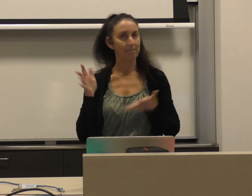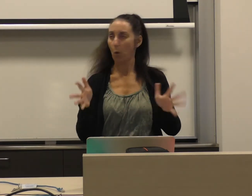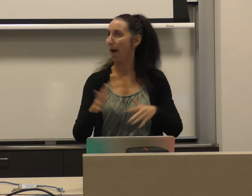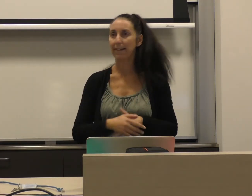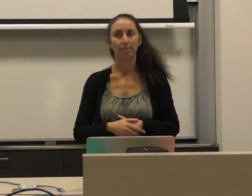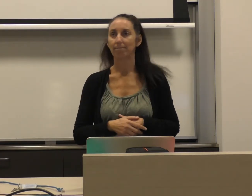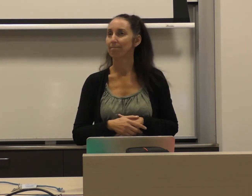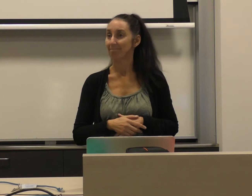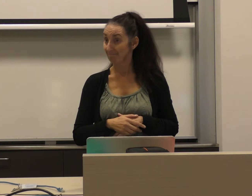negating.